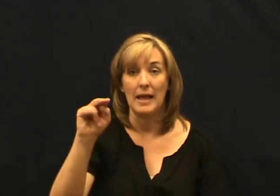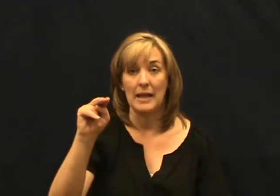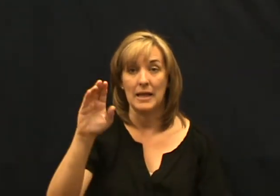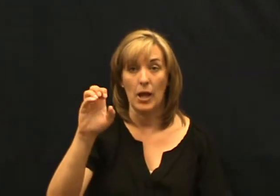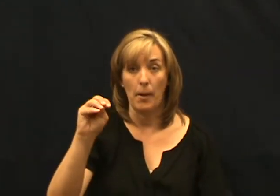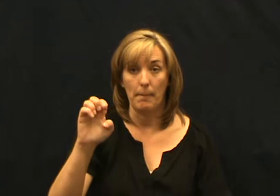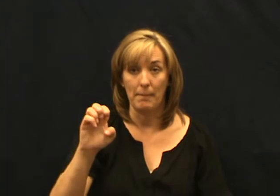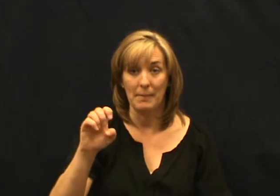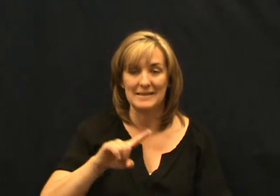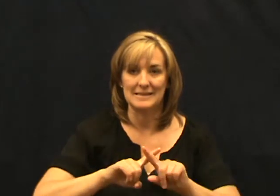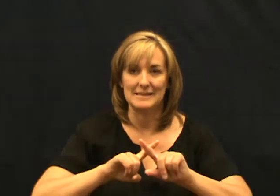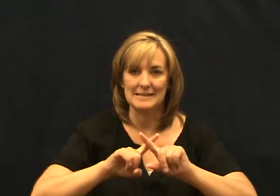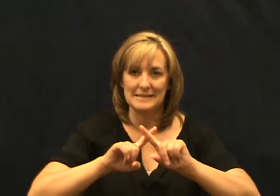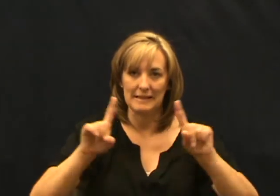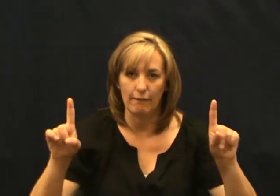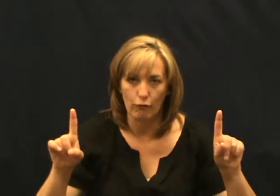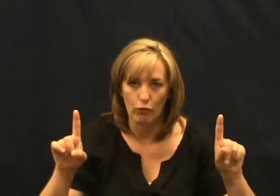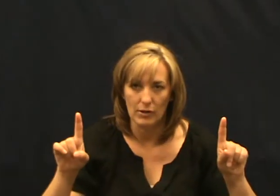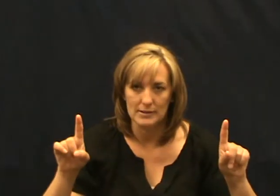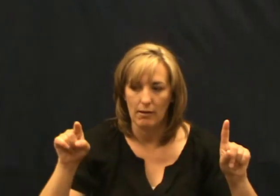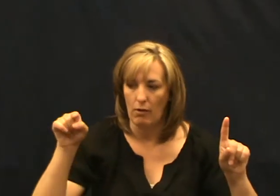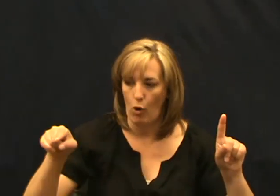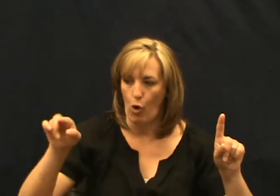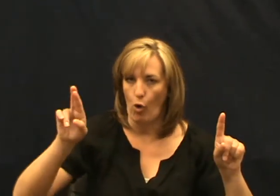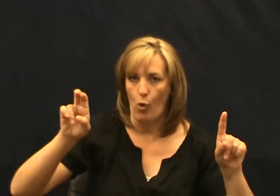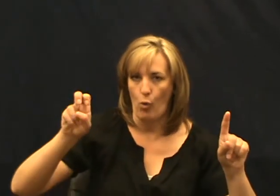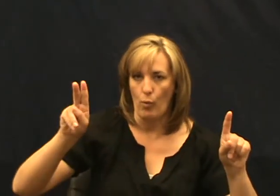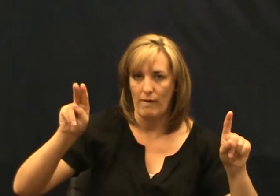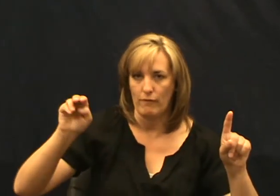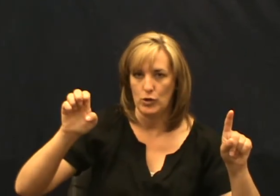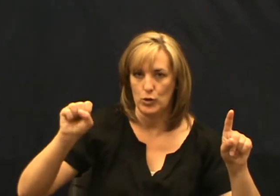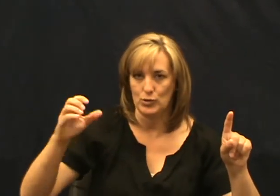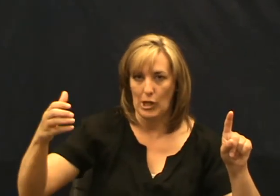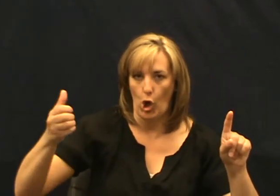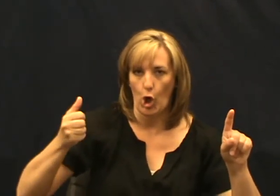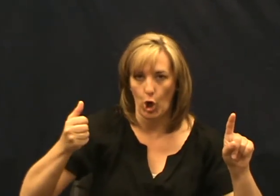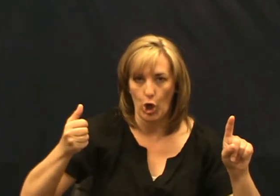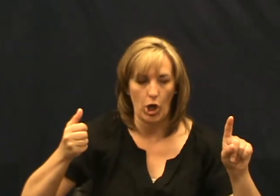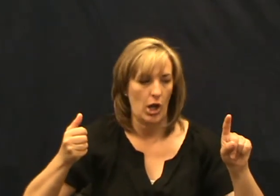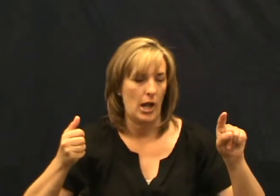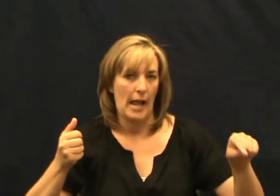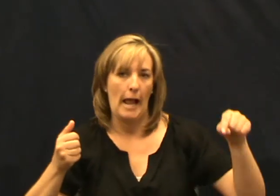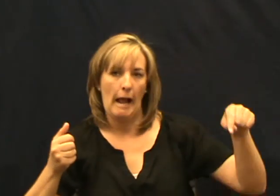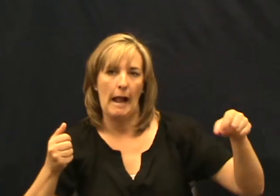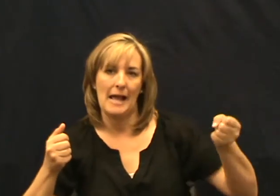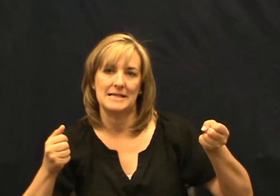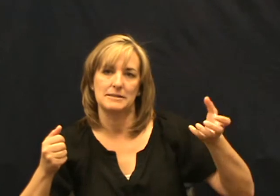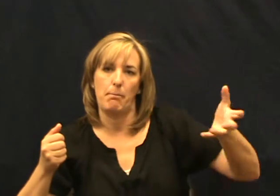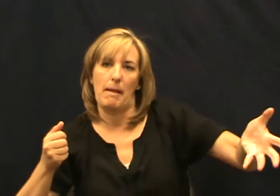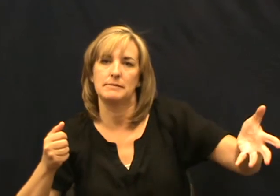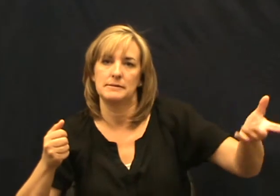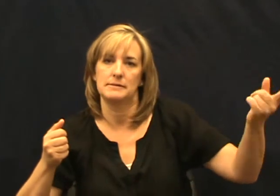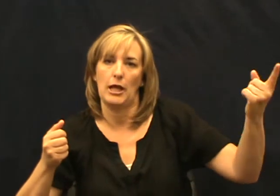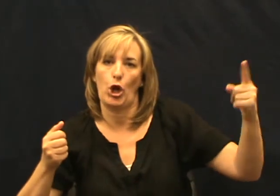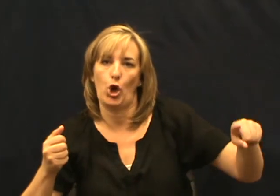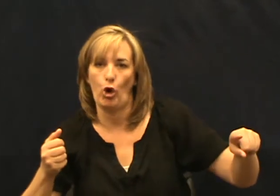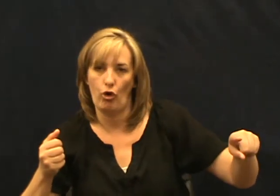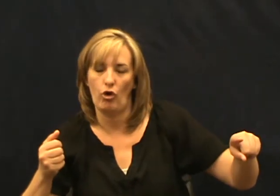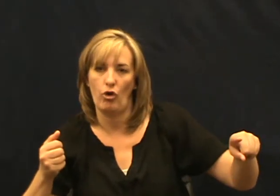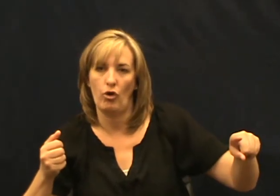between revenues earned and expenses incurred. And if we're not accounting on the cash basis, if we're on the accrual